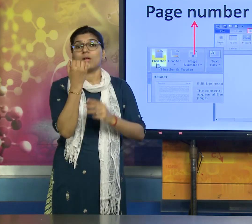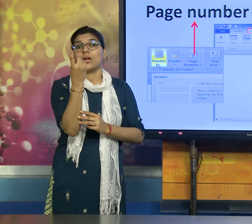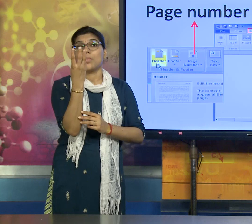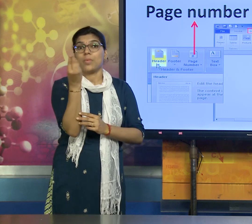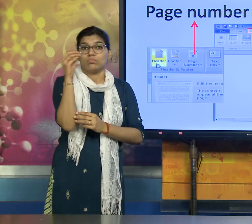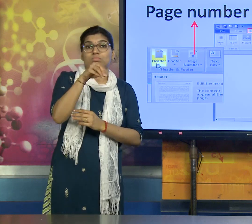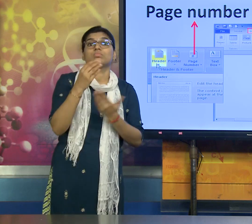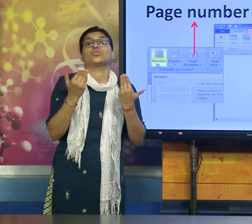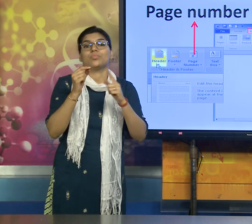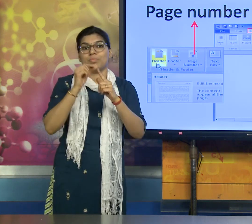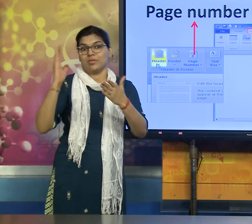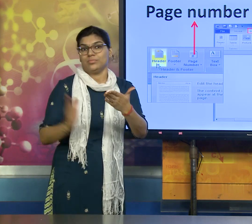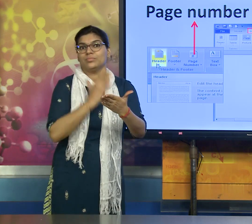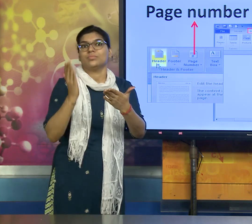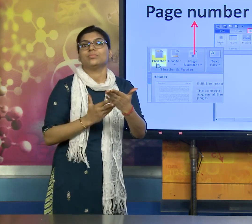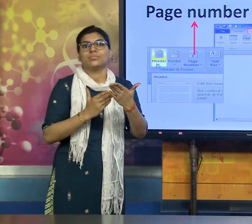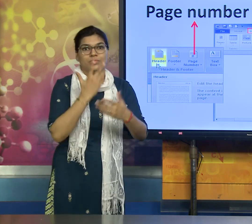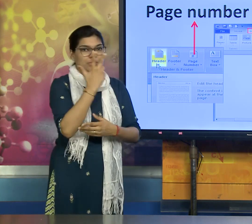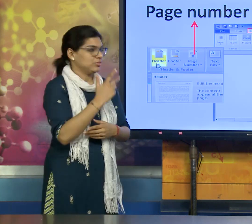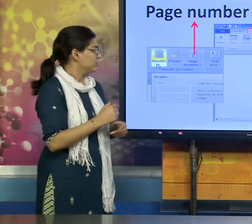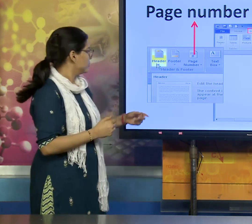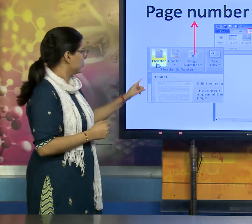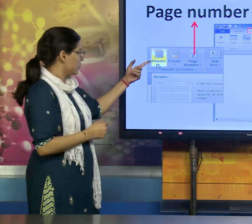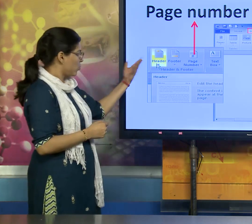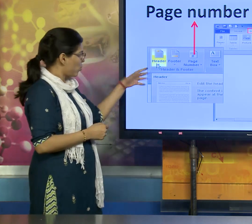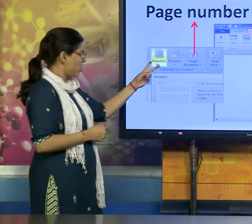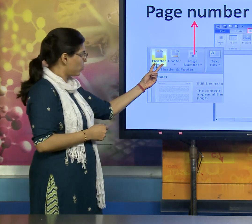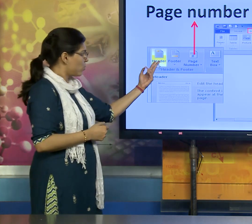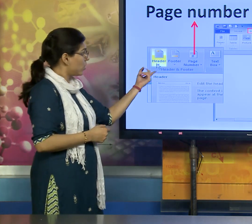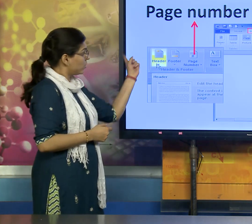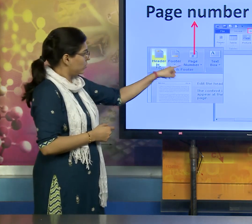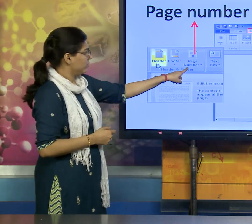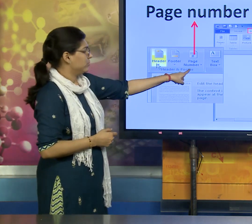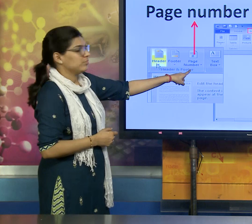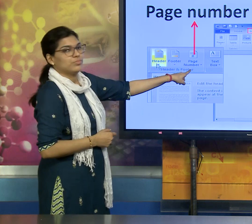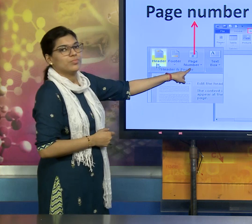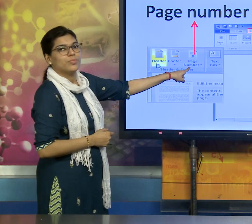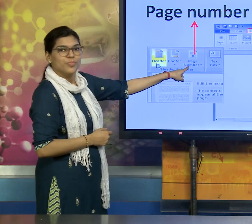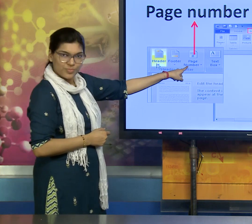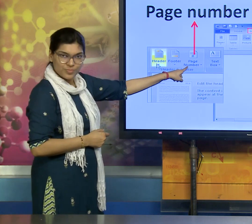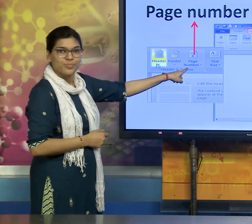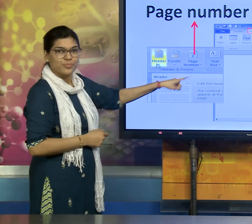Previously, I have explained header, footer, now page number.